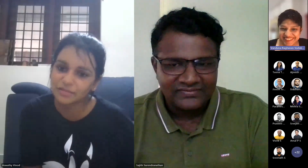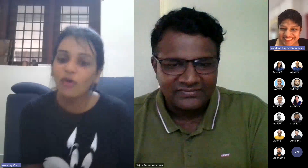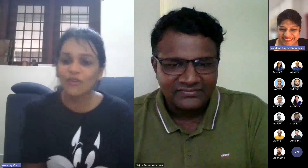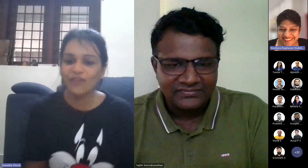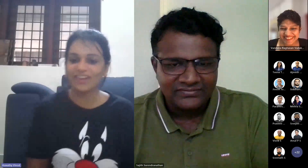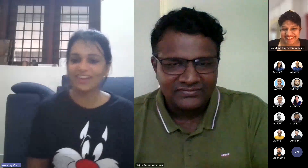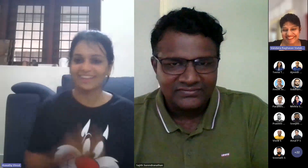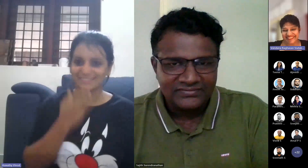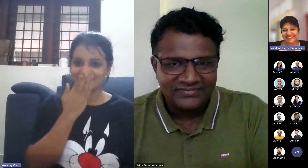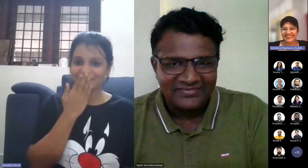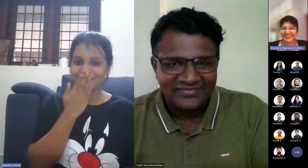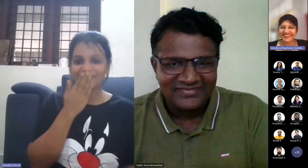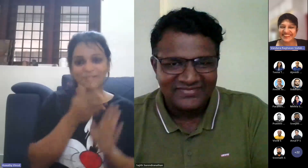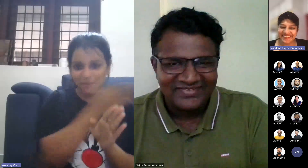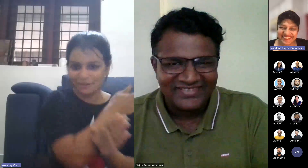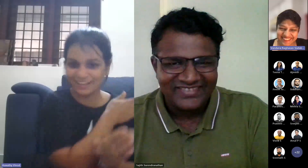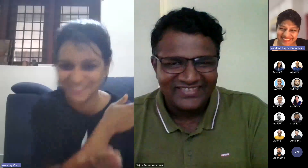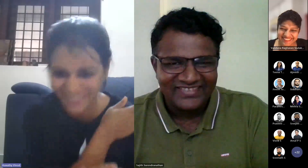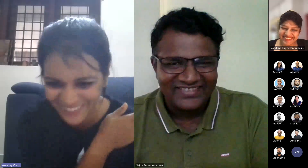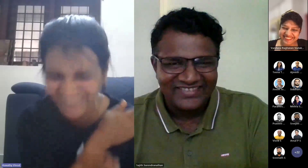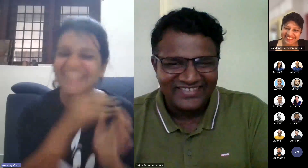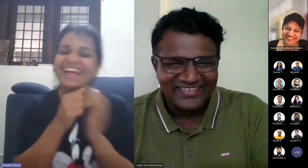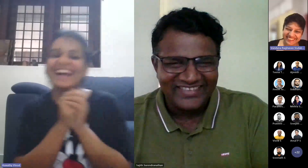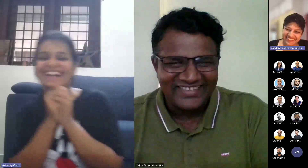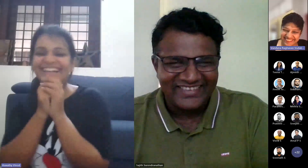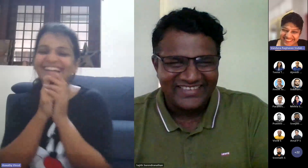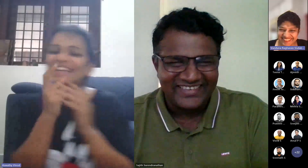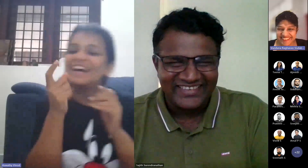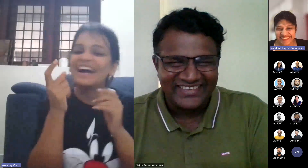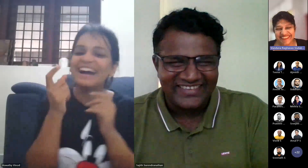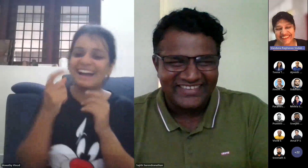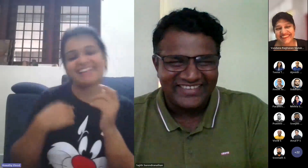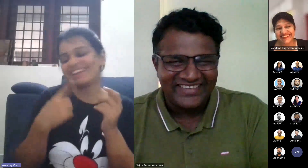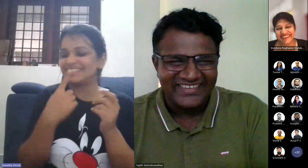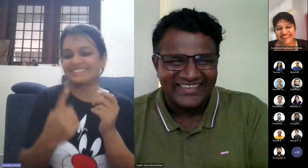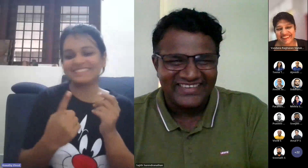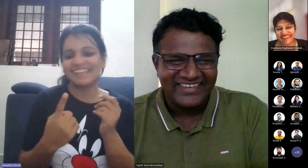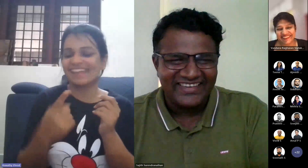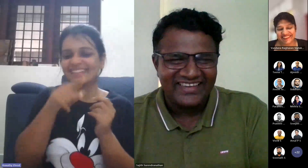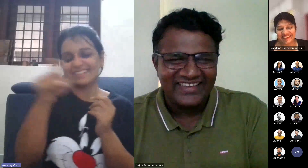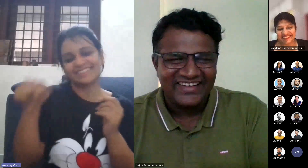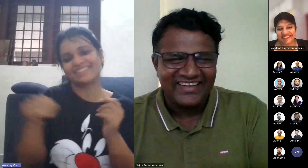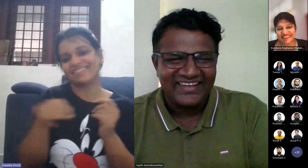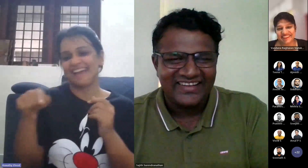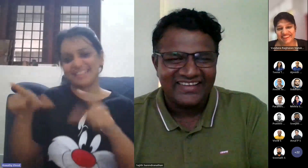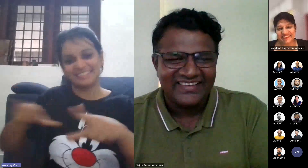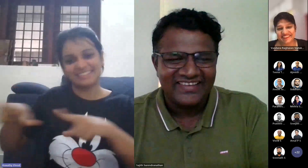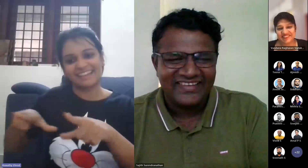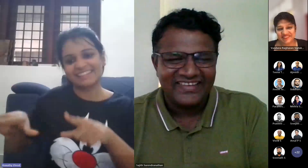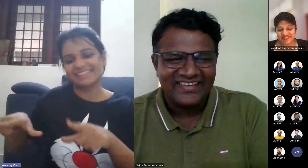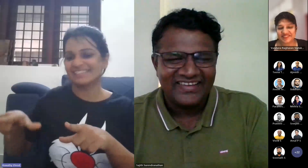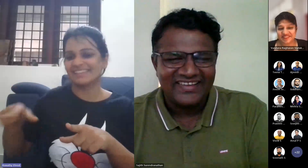Oh, okay. Sorry, that was a long time ago. I was just saying that